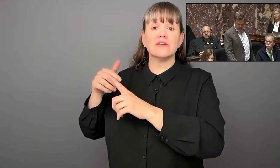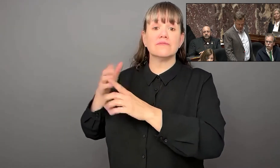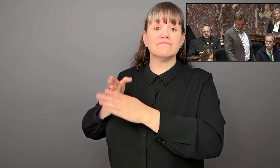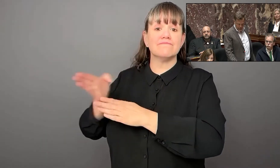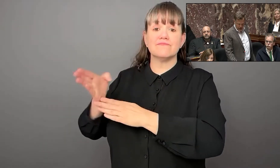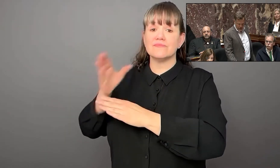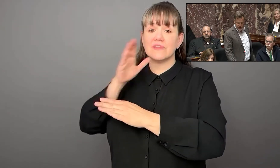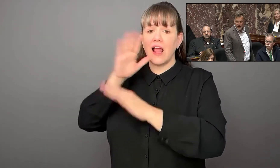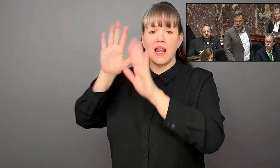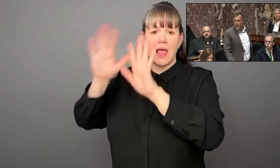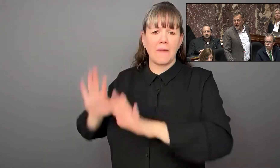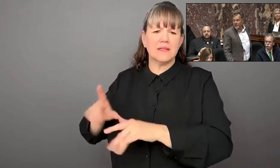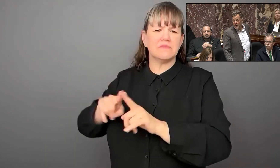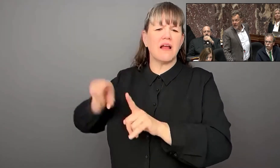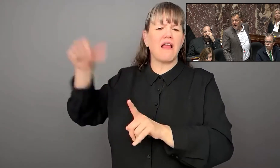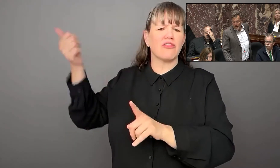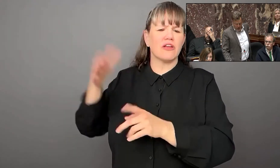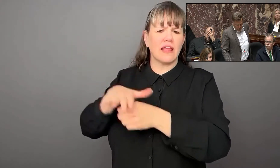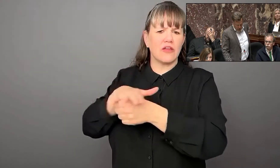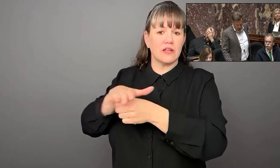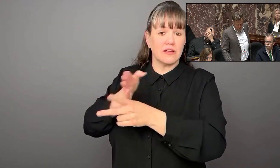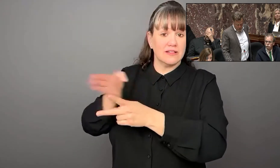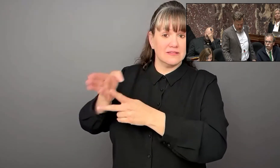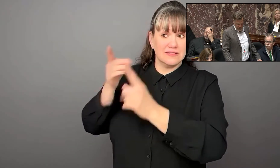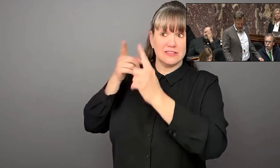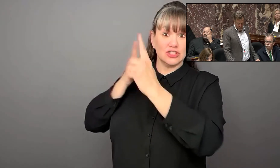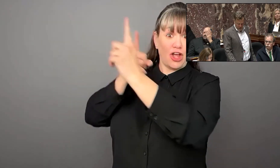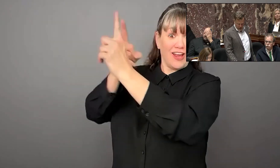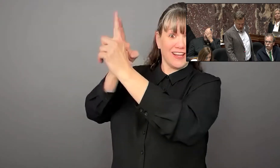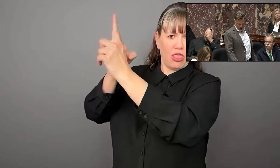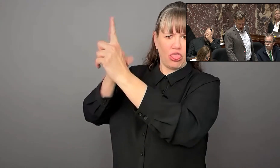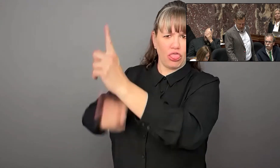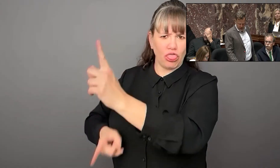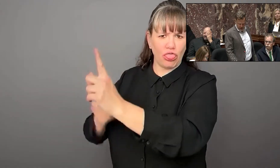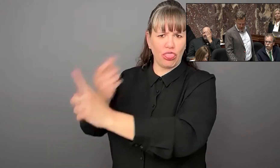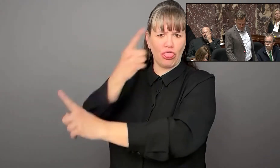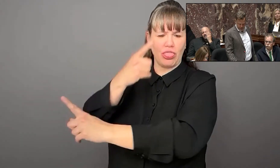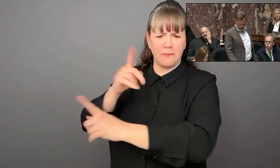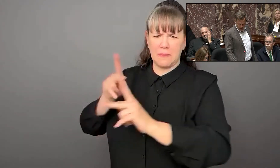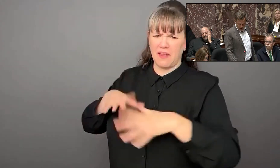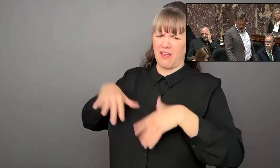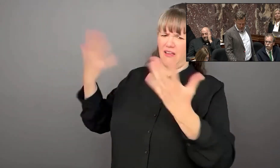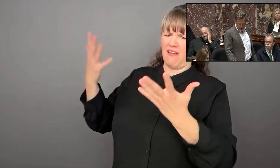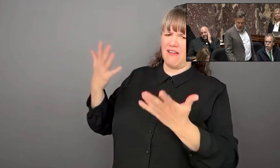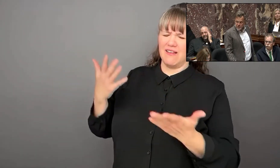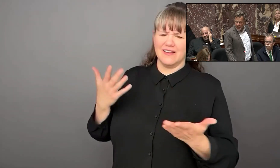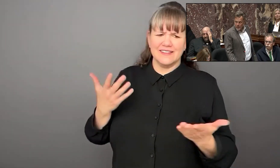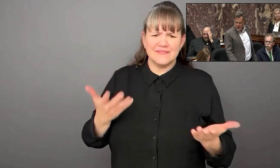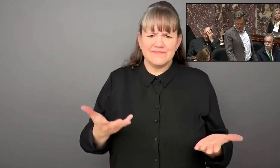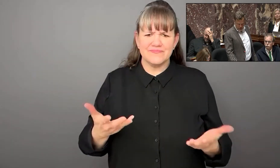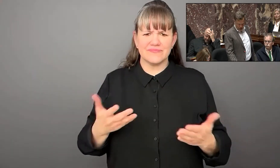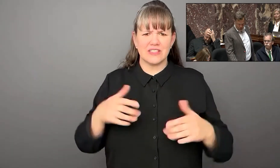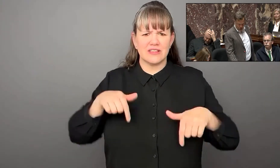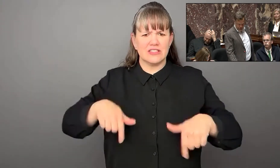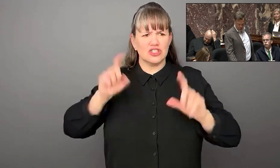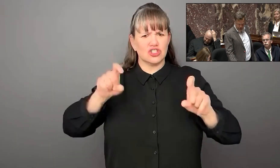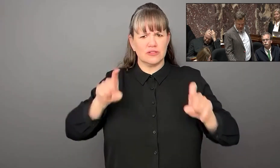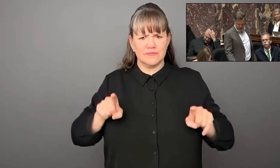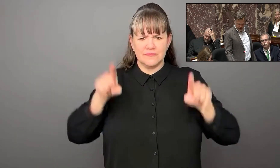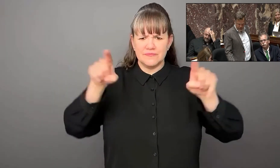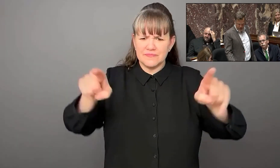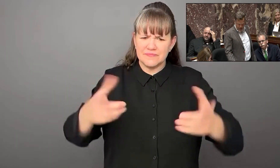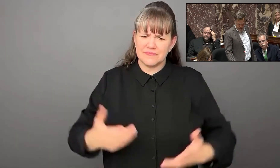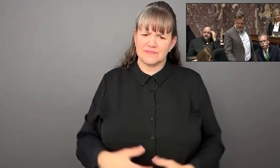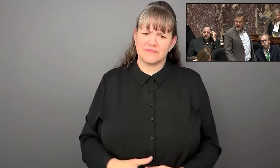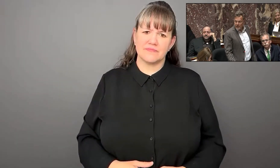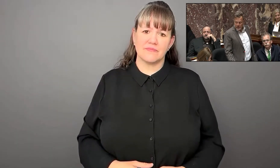British Columbians will pay a much steeper price than any carbon price can inflict. Infrastructure damage, health